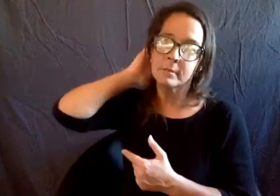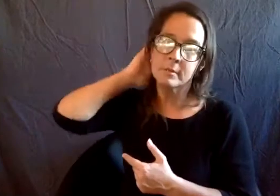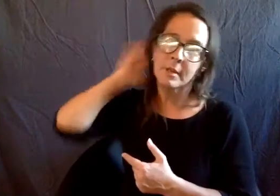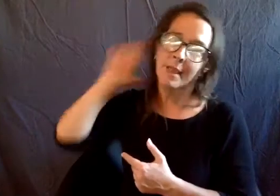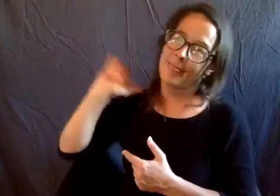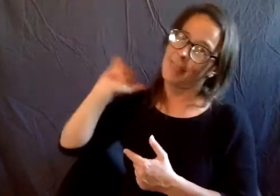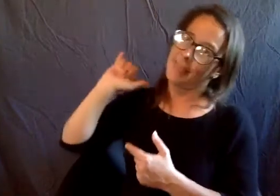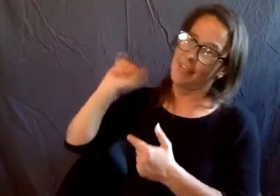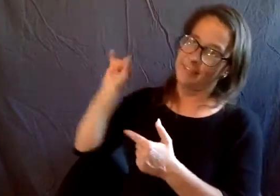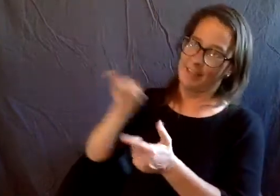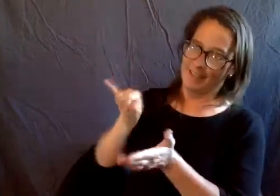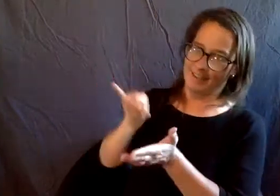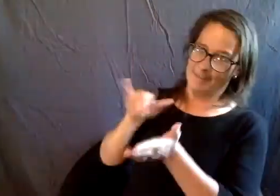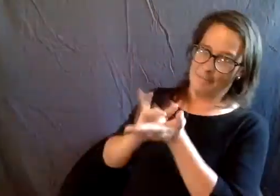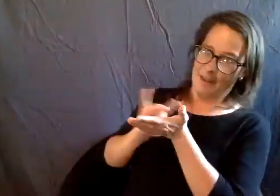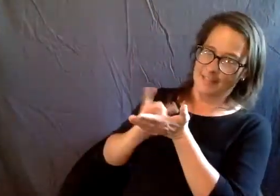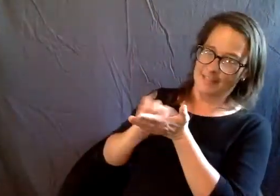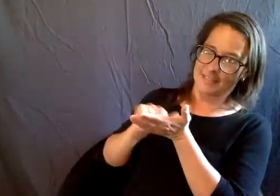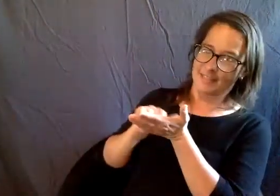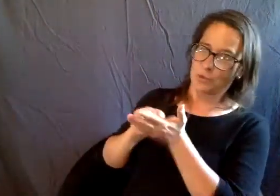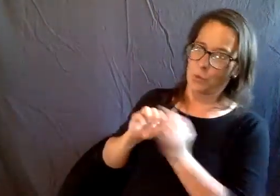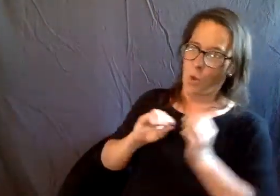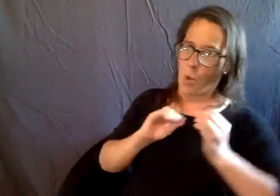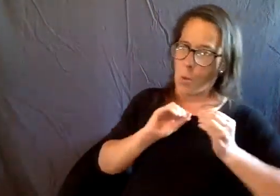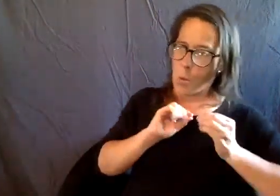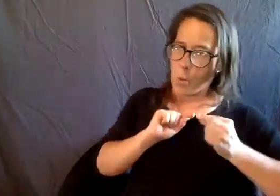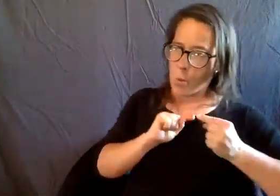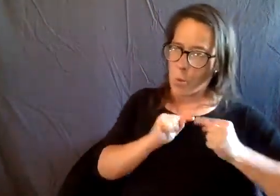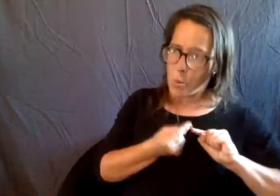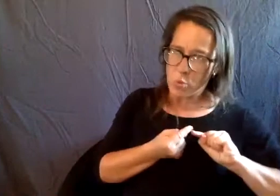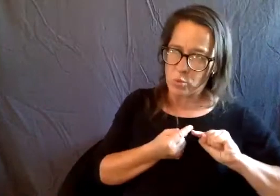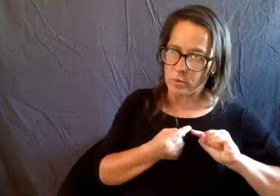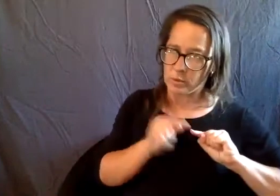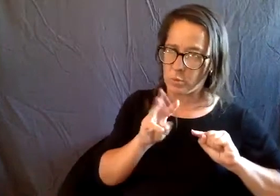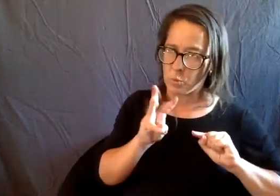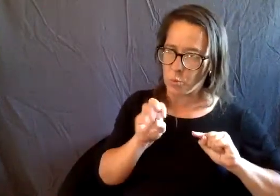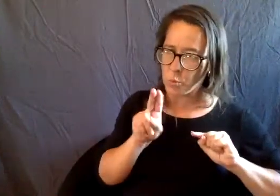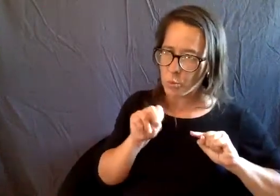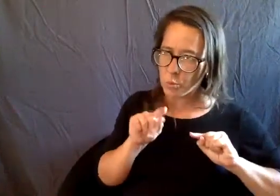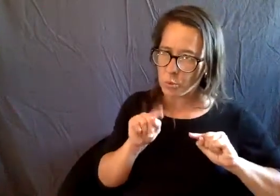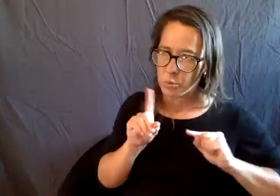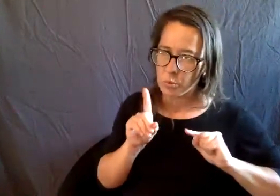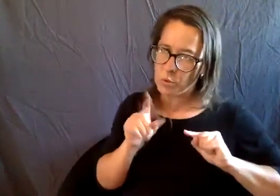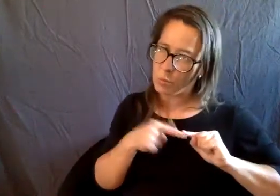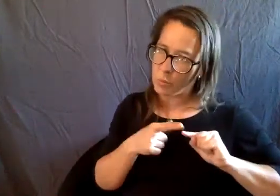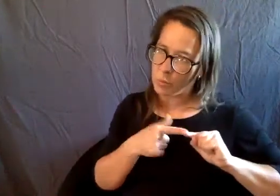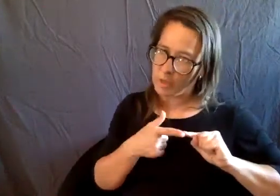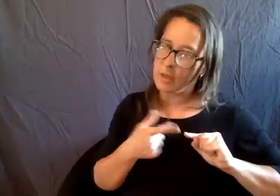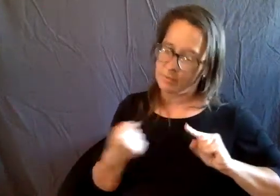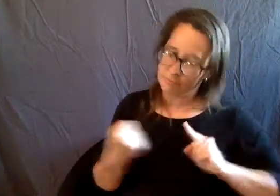medicine to a wound that was created growing up in alcoholism. I'm